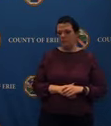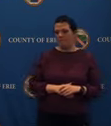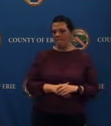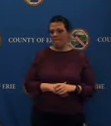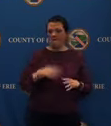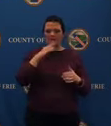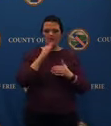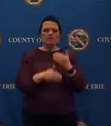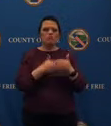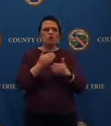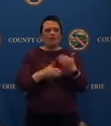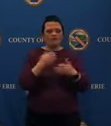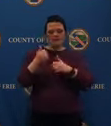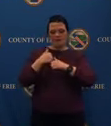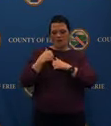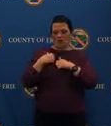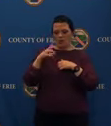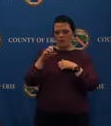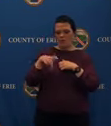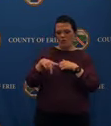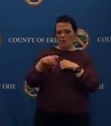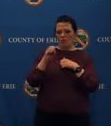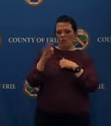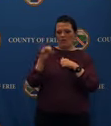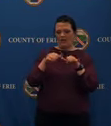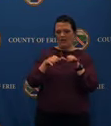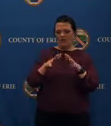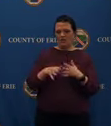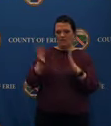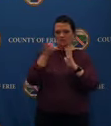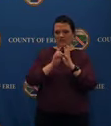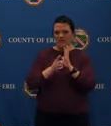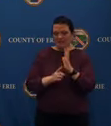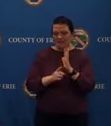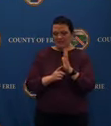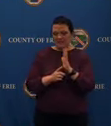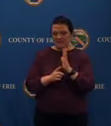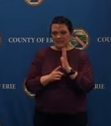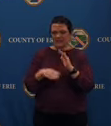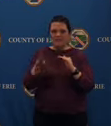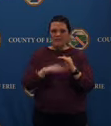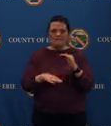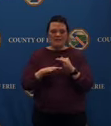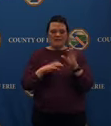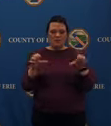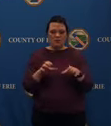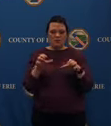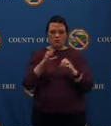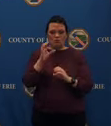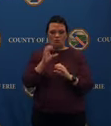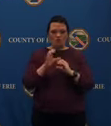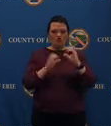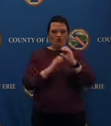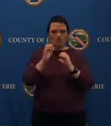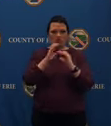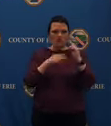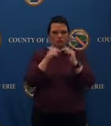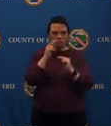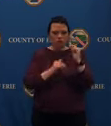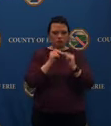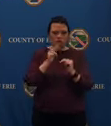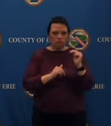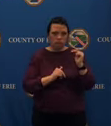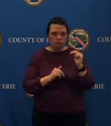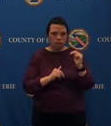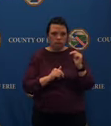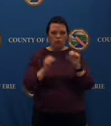It's a process in which the Army Corps of Engineers designs it. They would basically do the construction of it